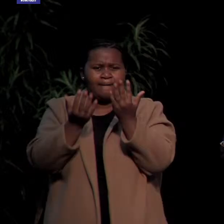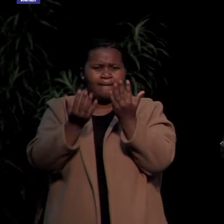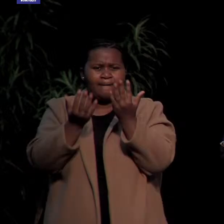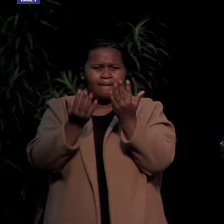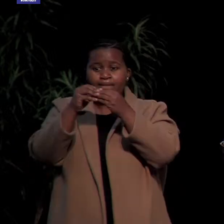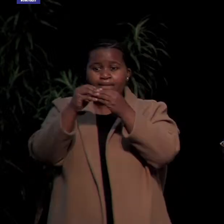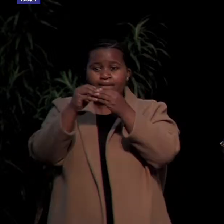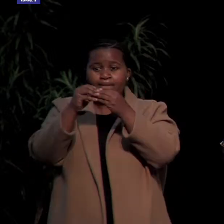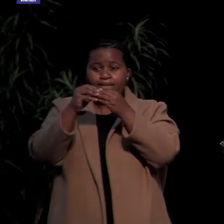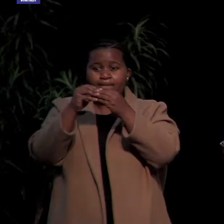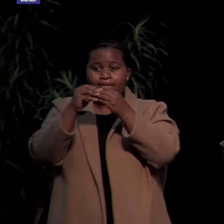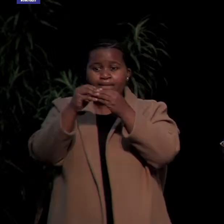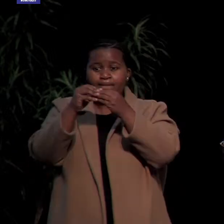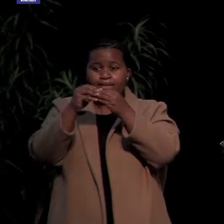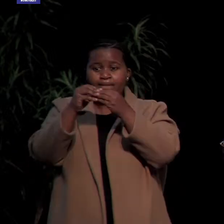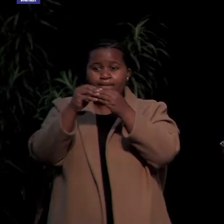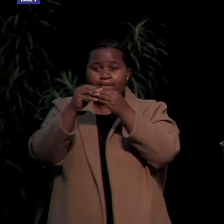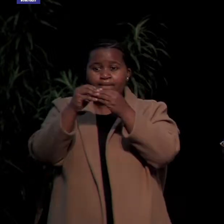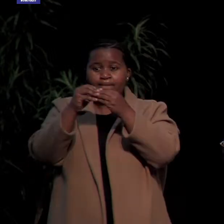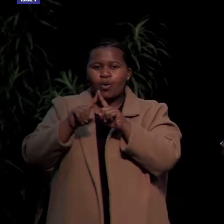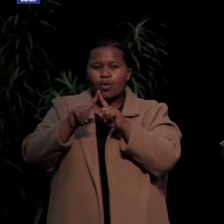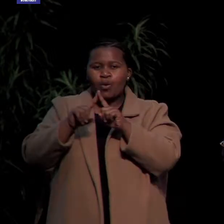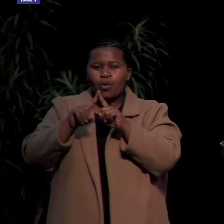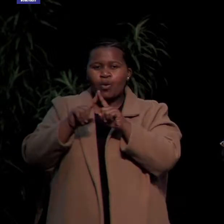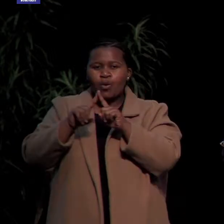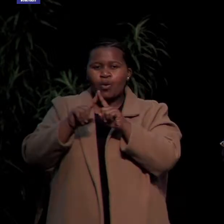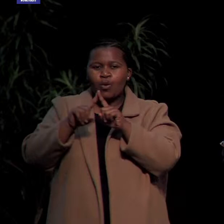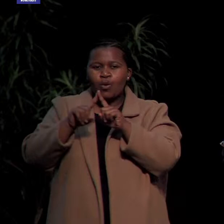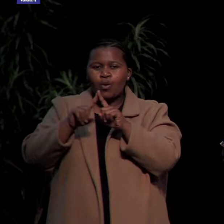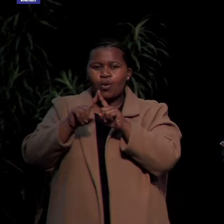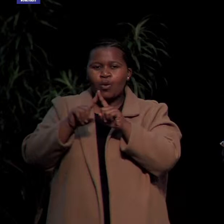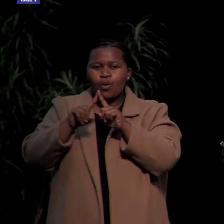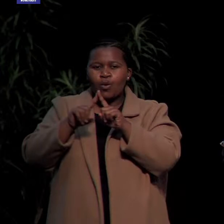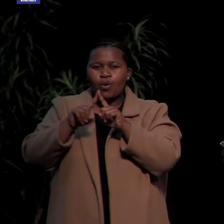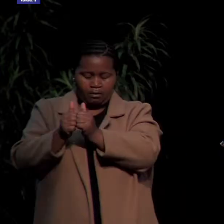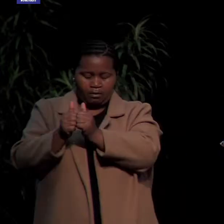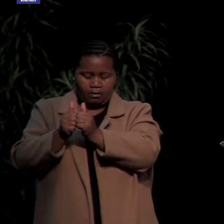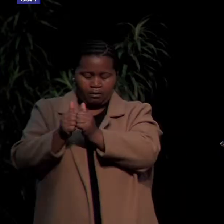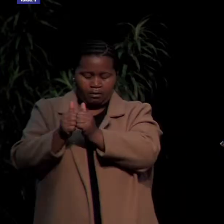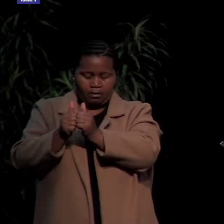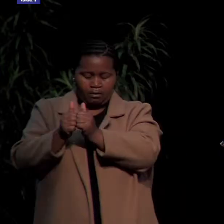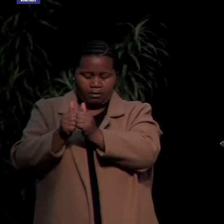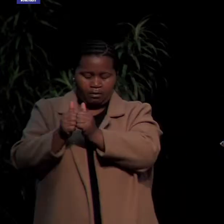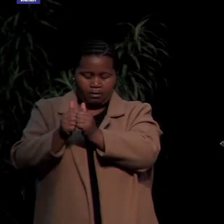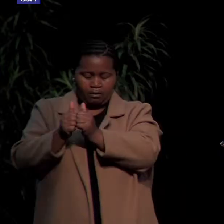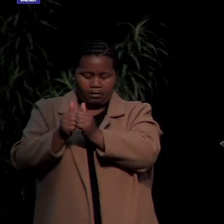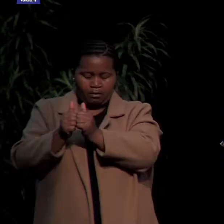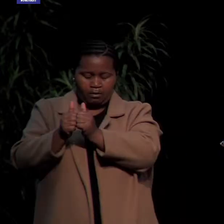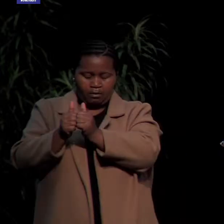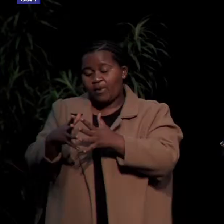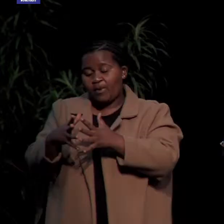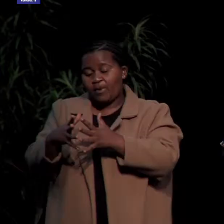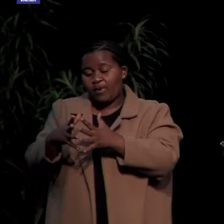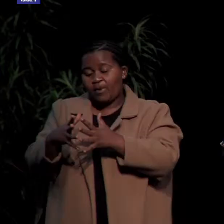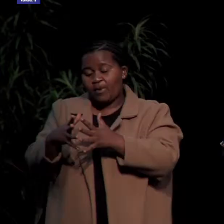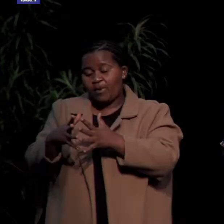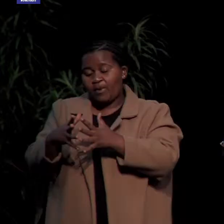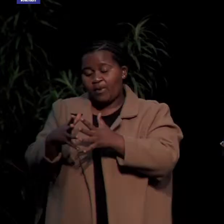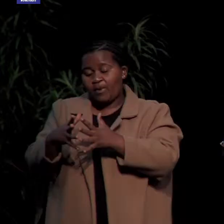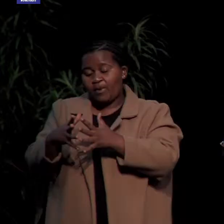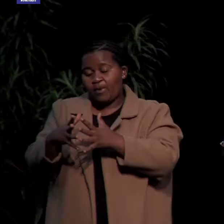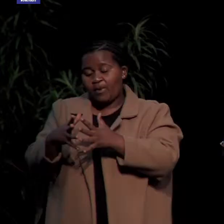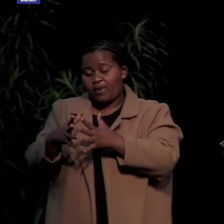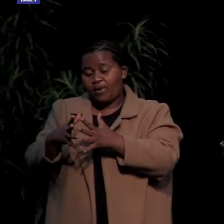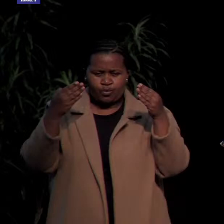shareholding by the municipality and the other partners to take the remaining shareholding. So with the new approach, which